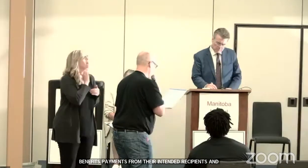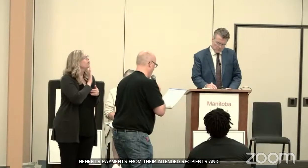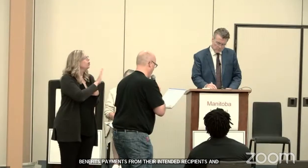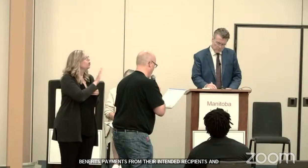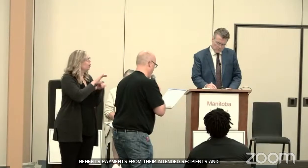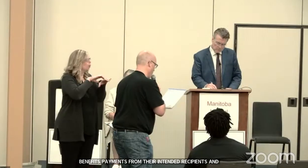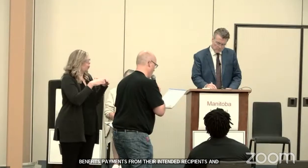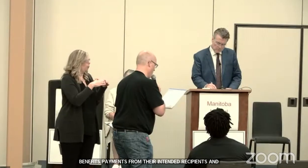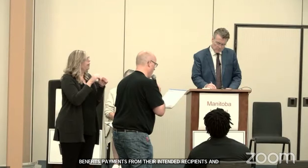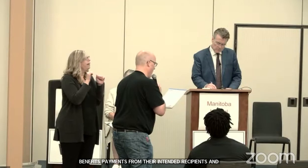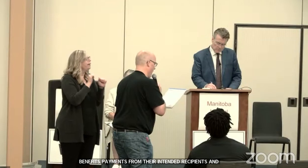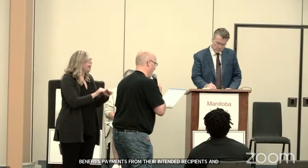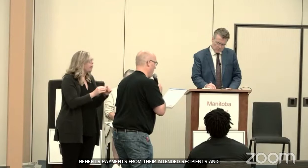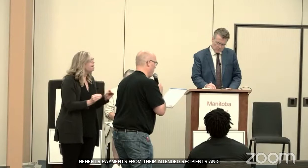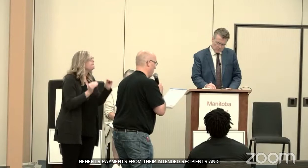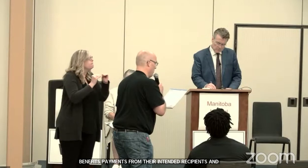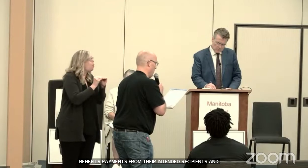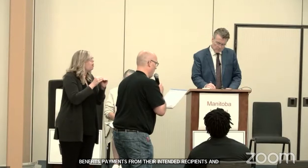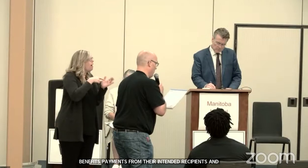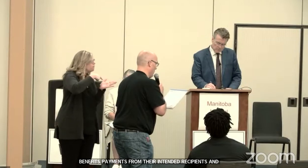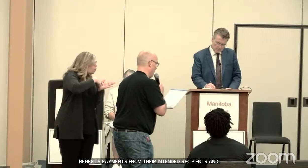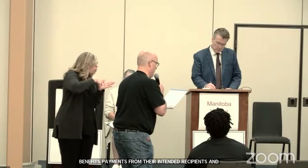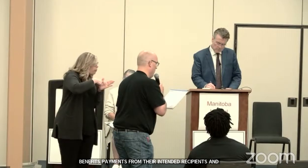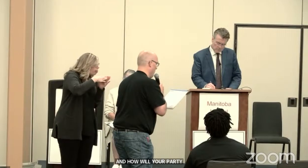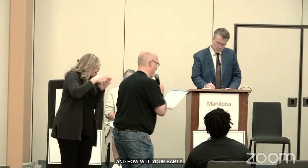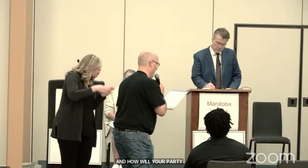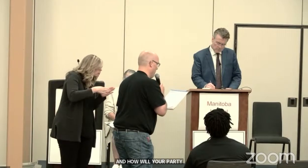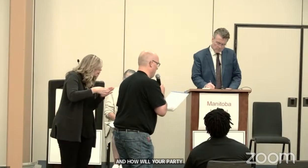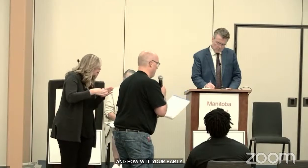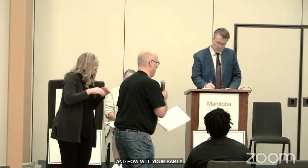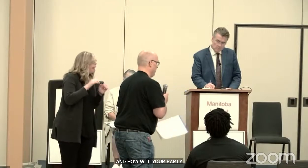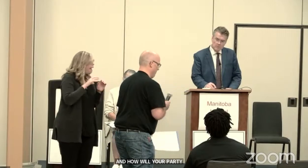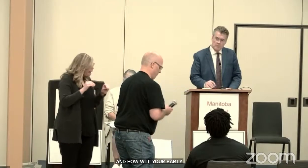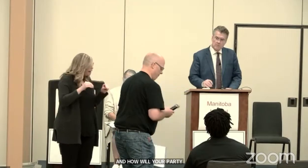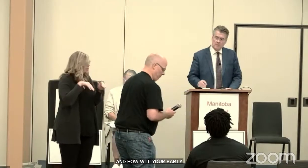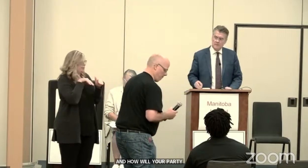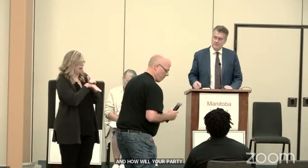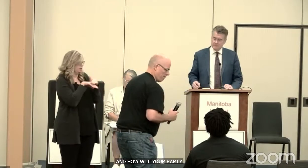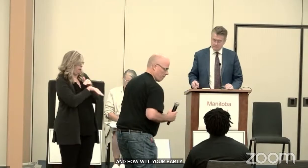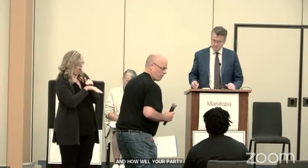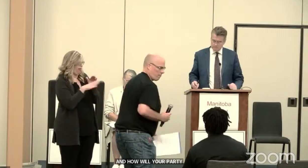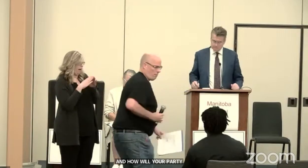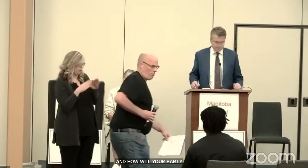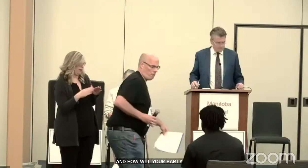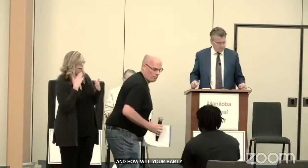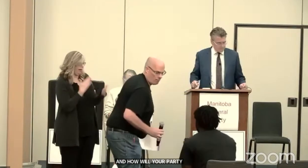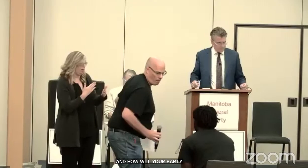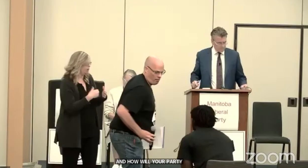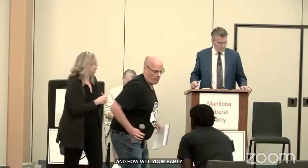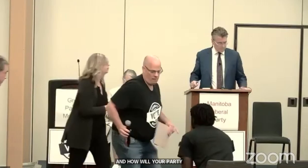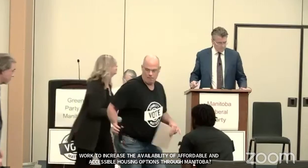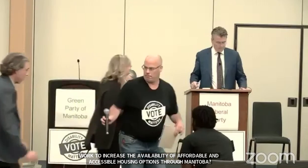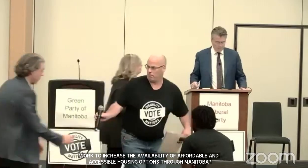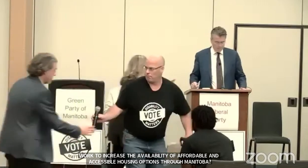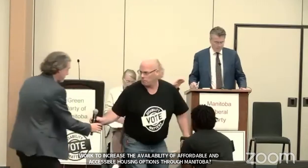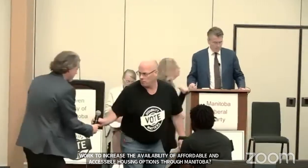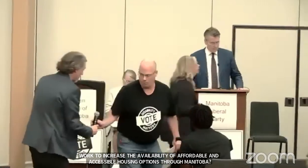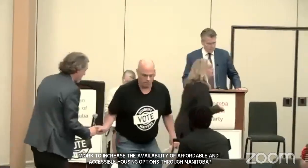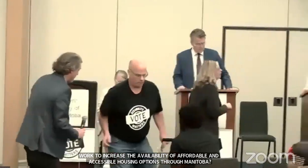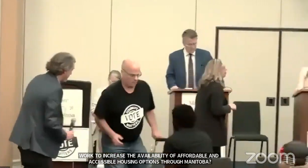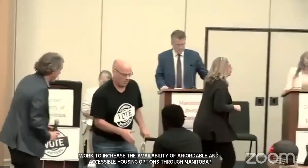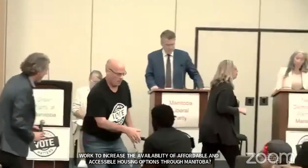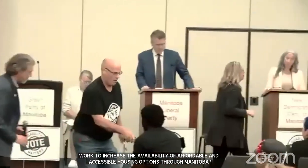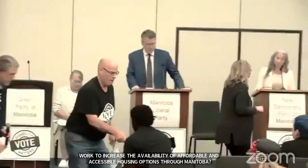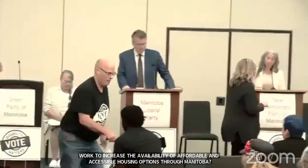availability of affordable and accessible housing? Thank you. Thank you. Candidates, you have 2 minutes to respond or